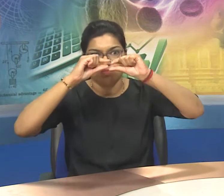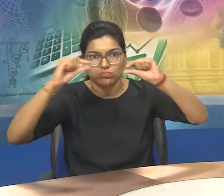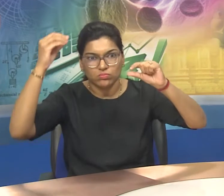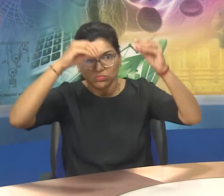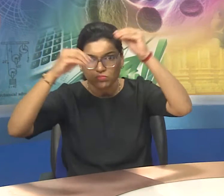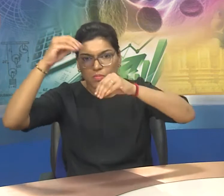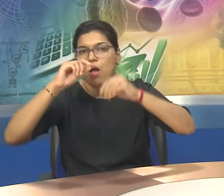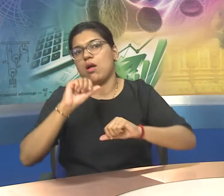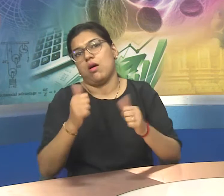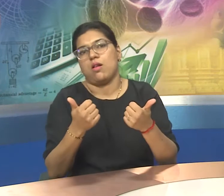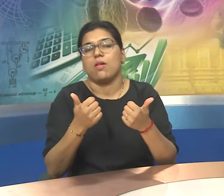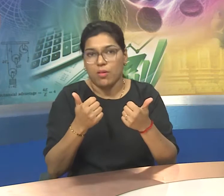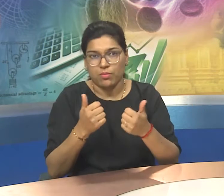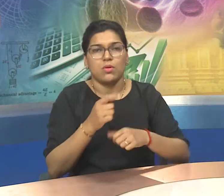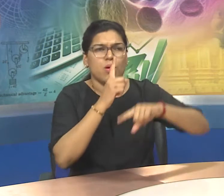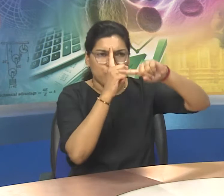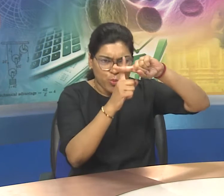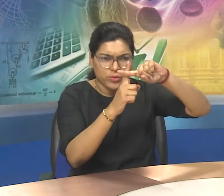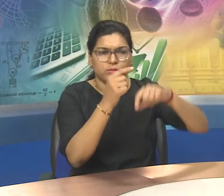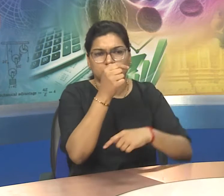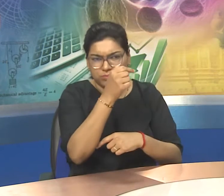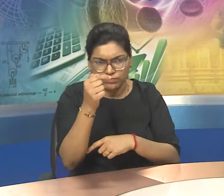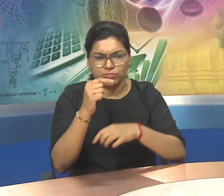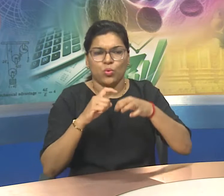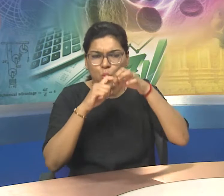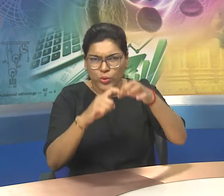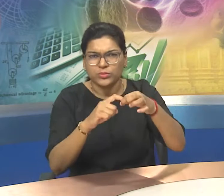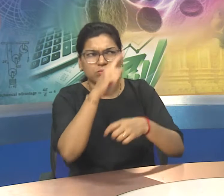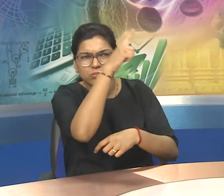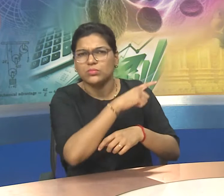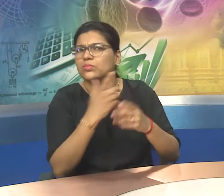must remember, how to place these words in the sentence,